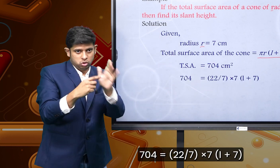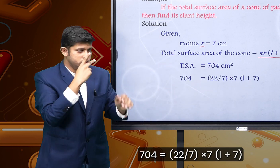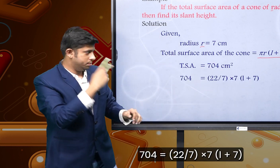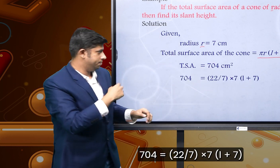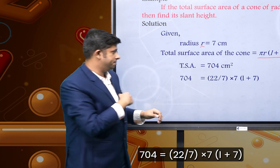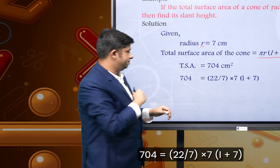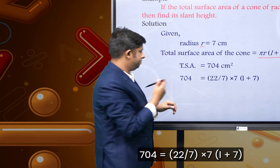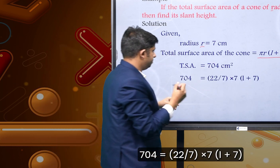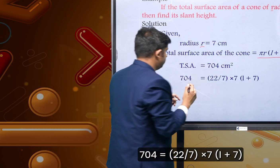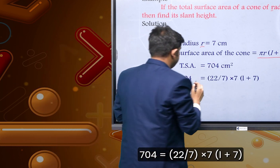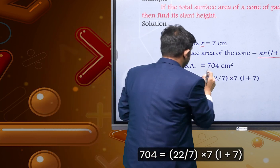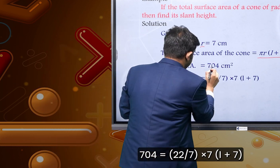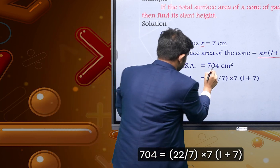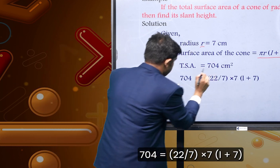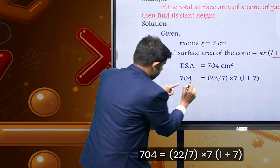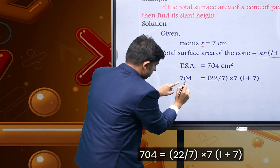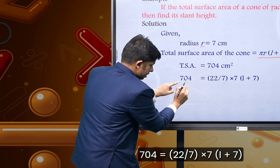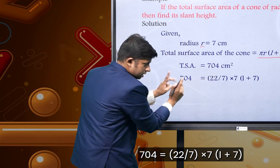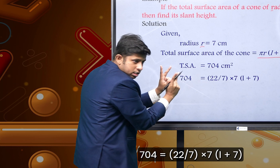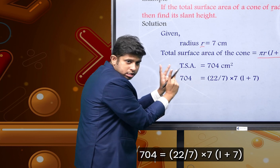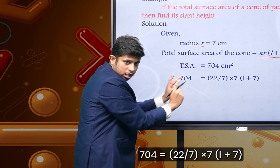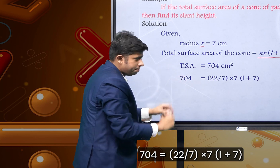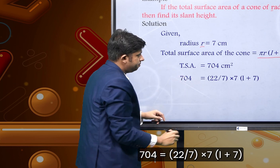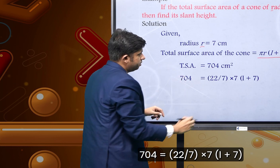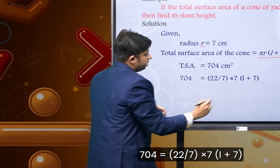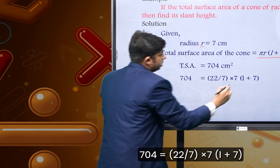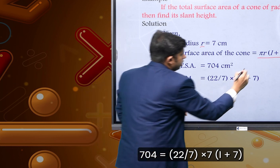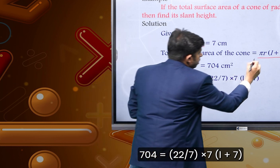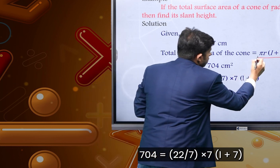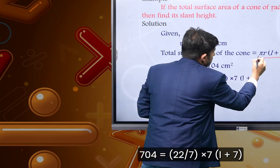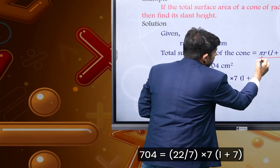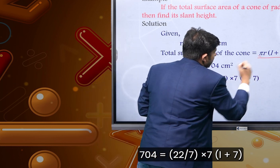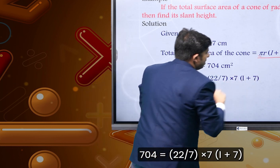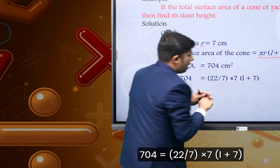(704) is equal to 22 by 7 into 7 into L plus 7.